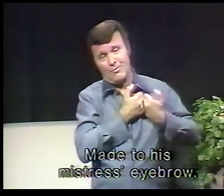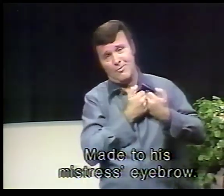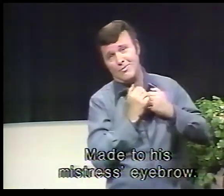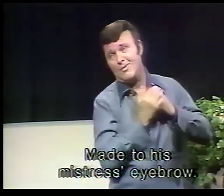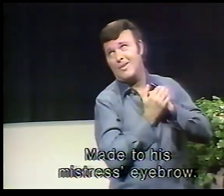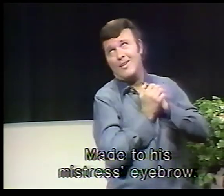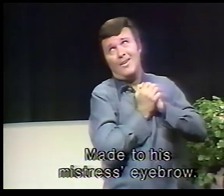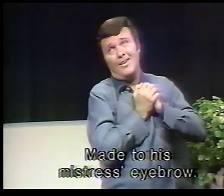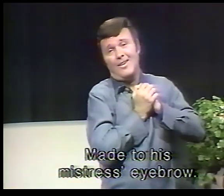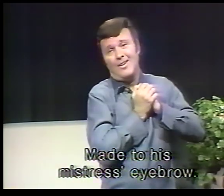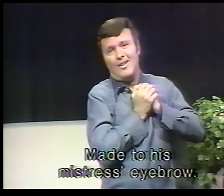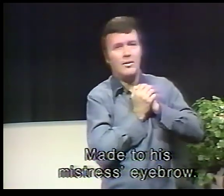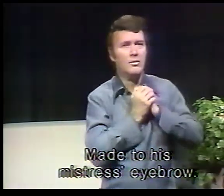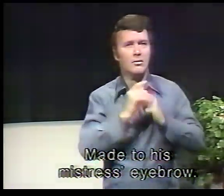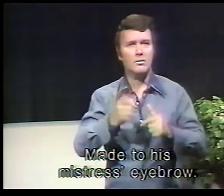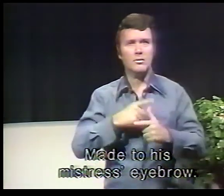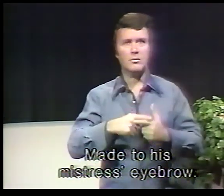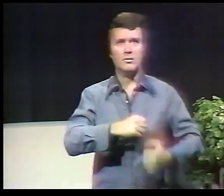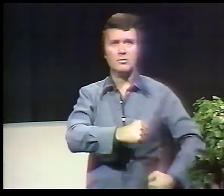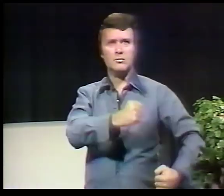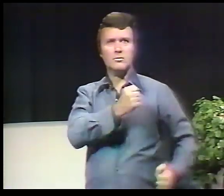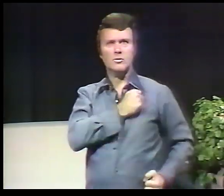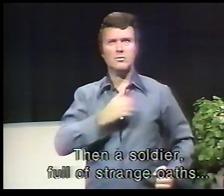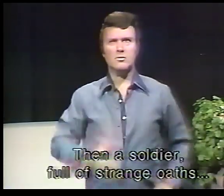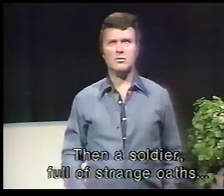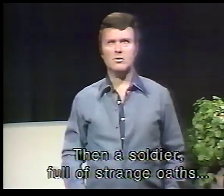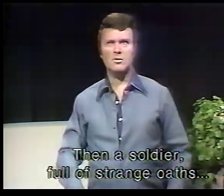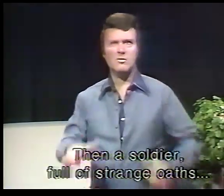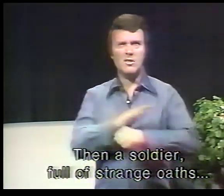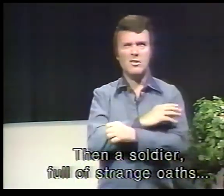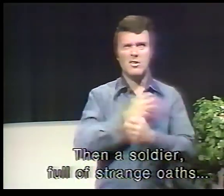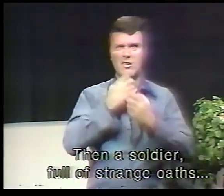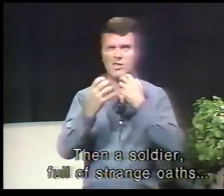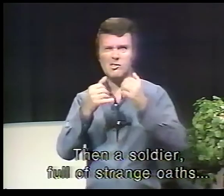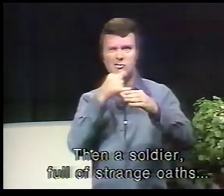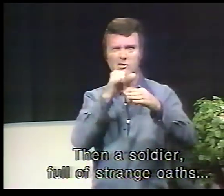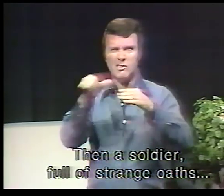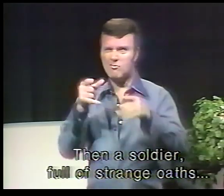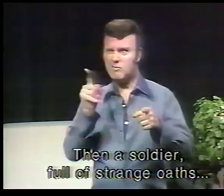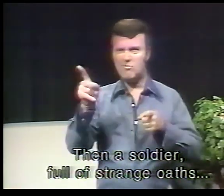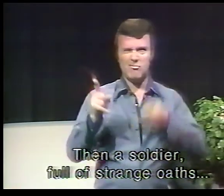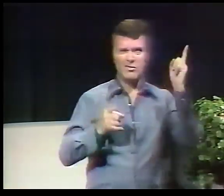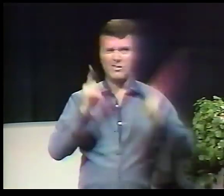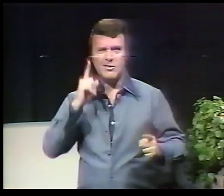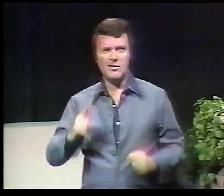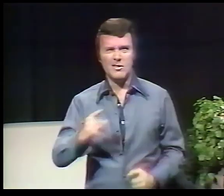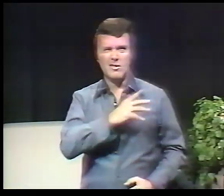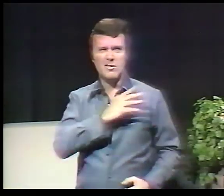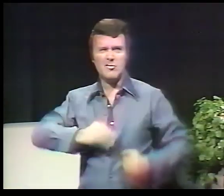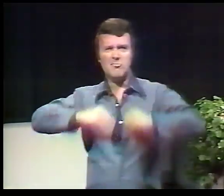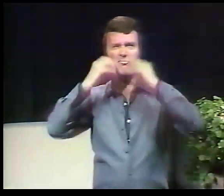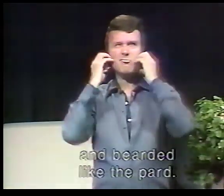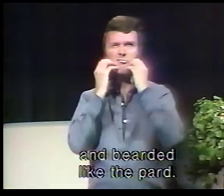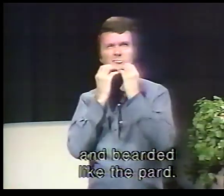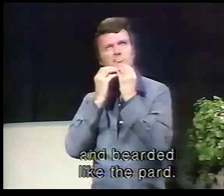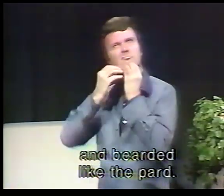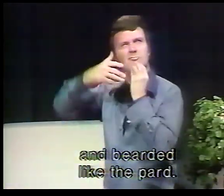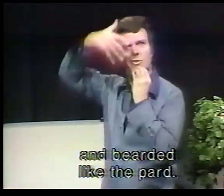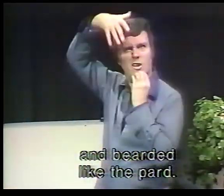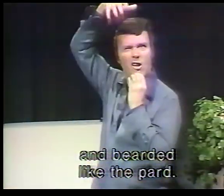made to his mistress' eyebrow. Then a soldier full of strange oaths, and bearded like